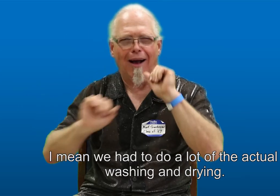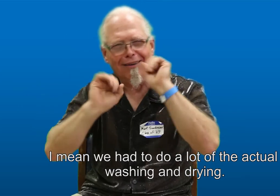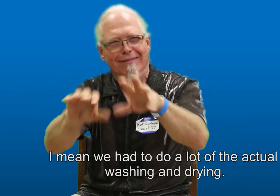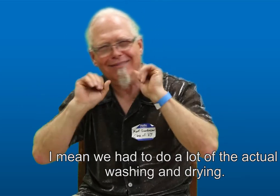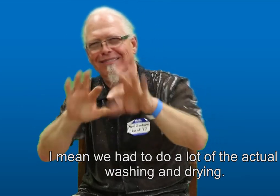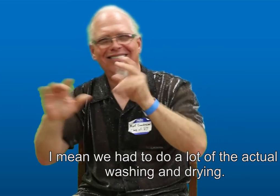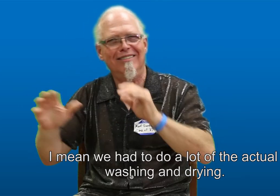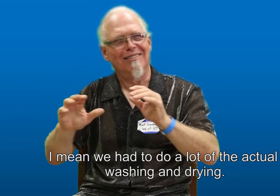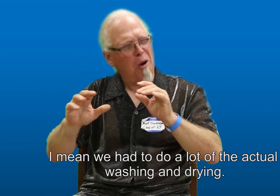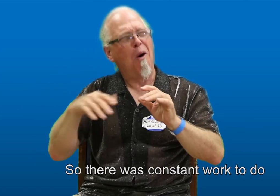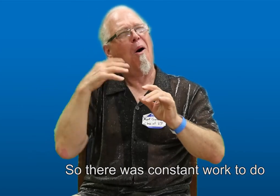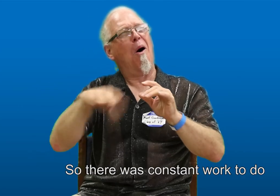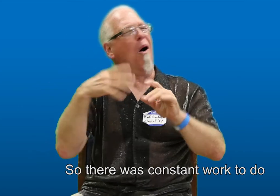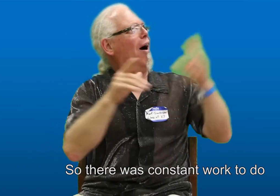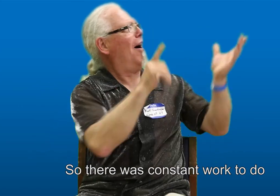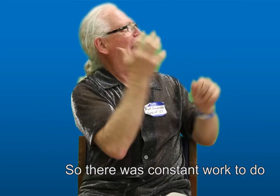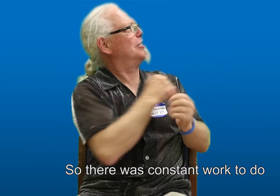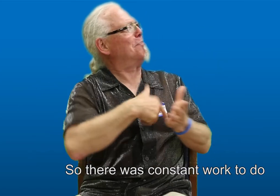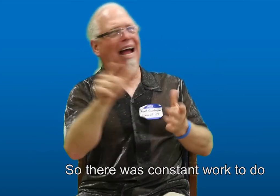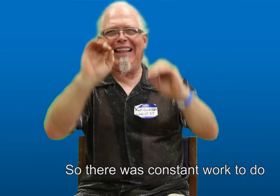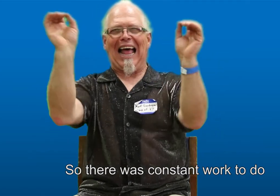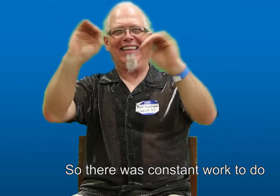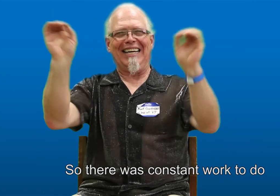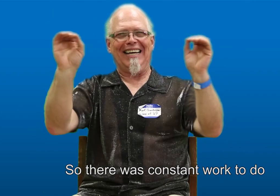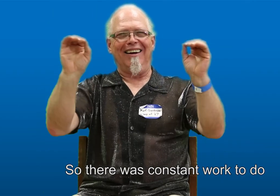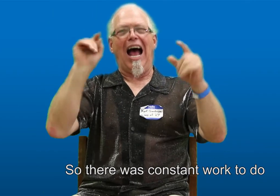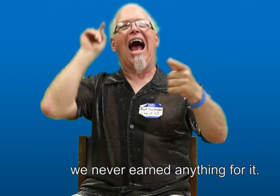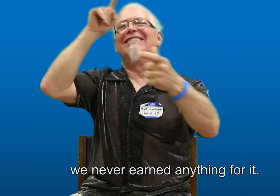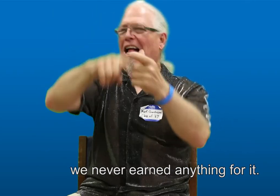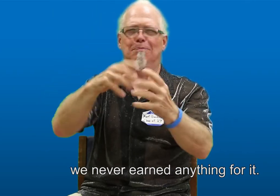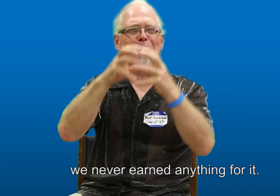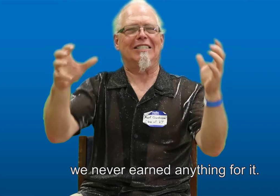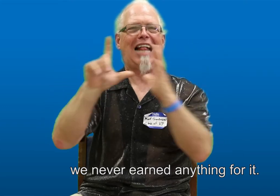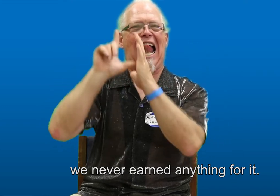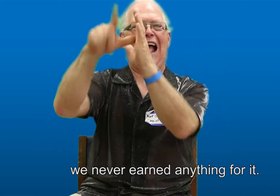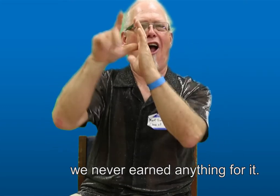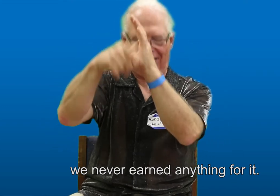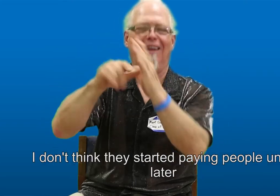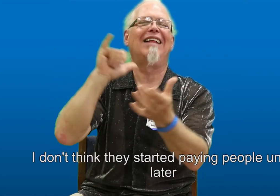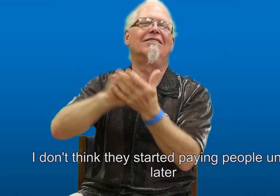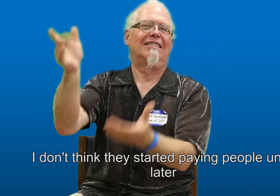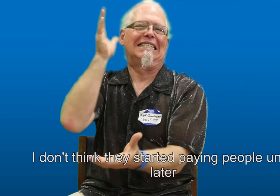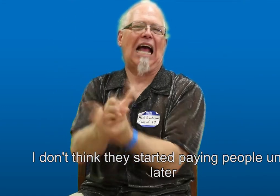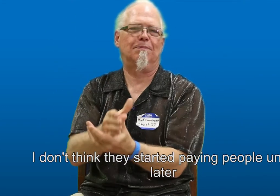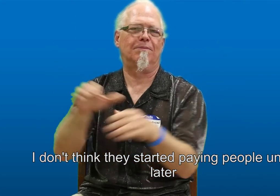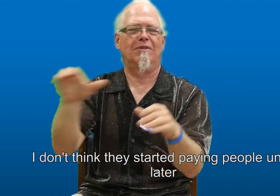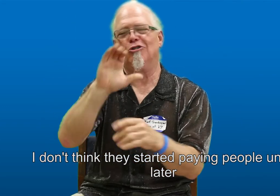and drying. And so it was constantly work to do. We never earned anything for it. I don't think they started paying people until